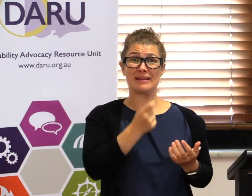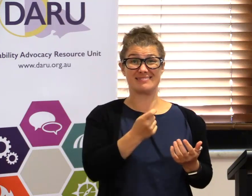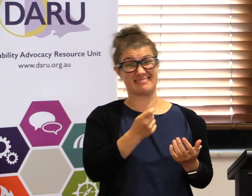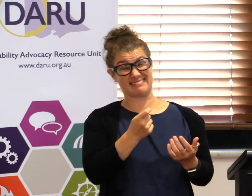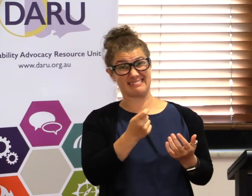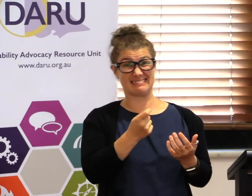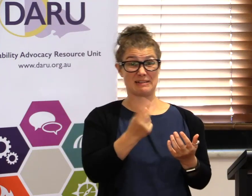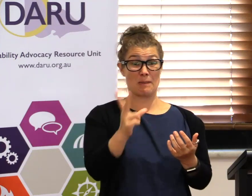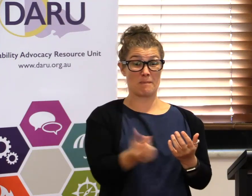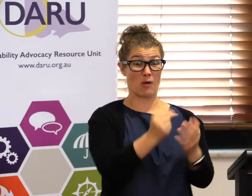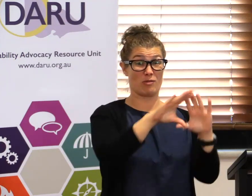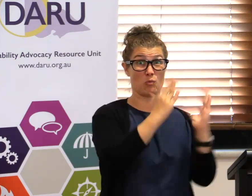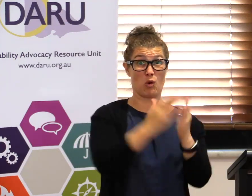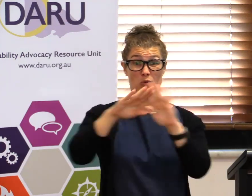that